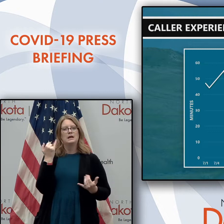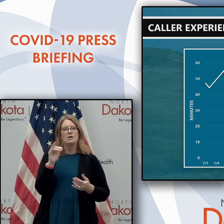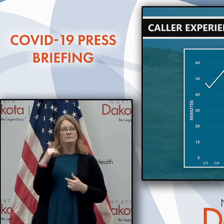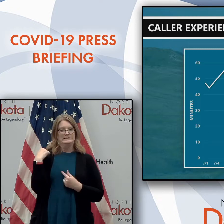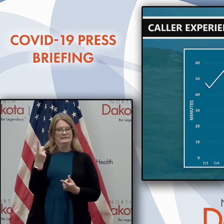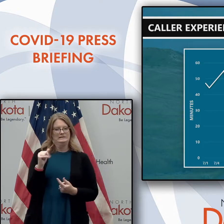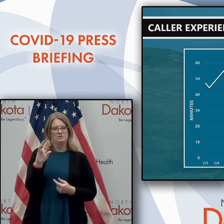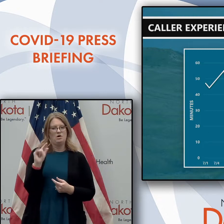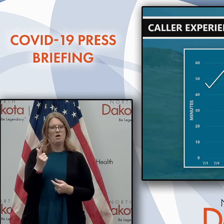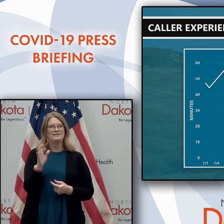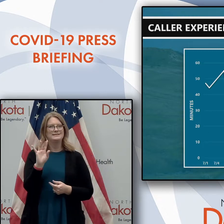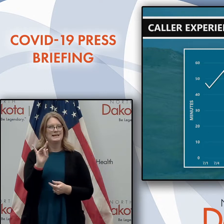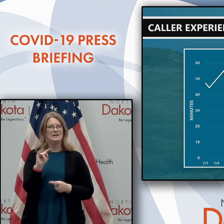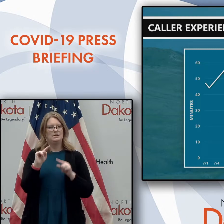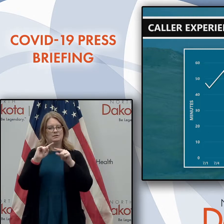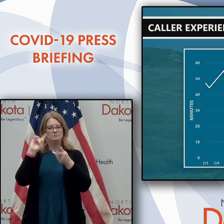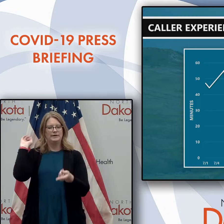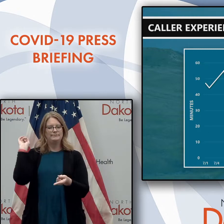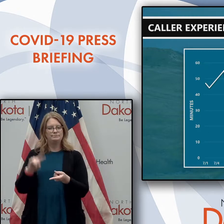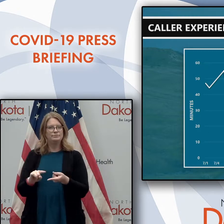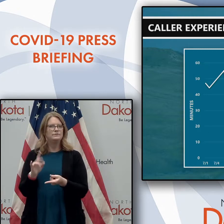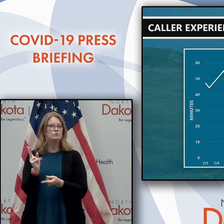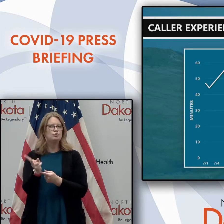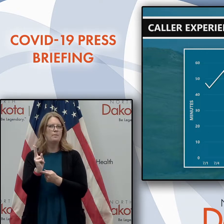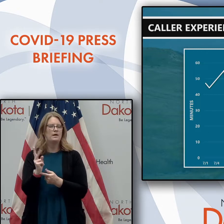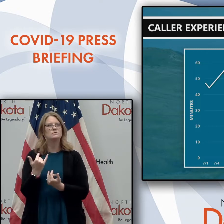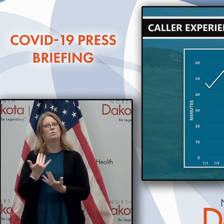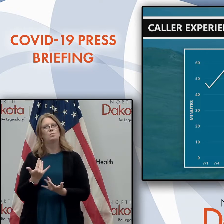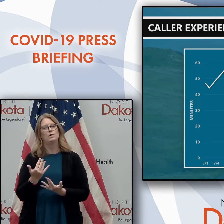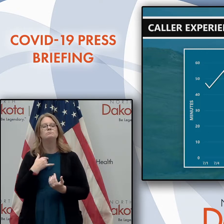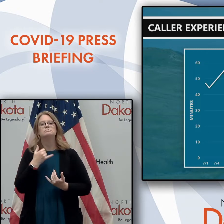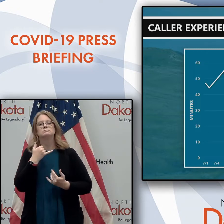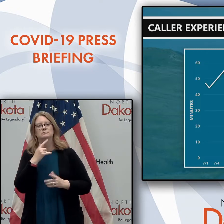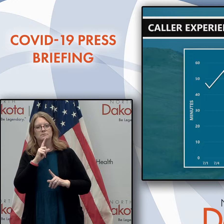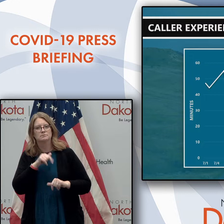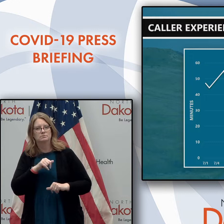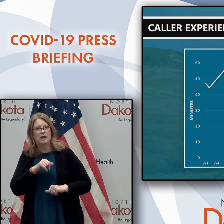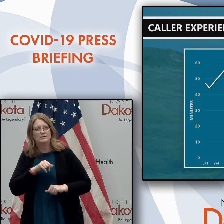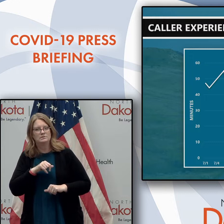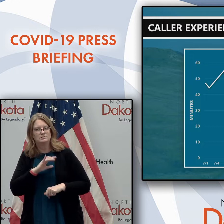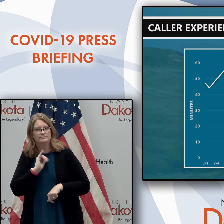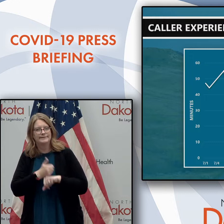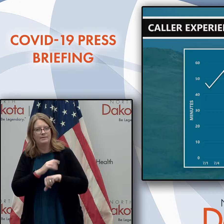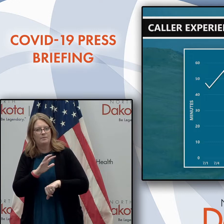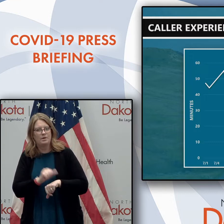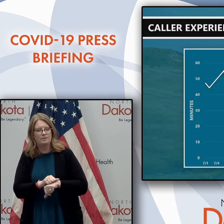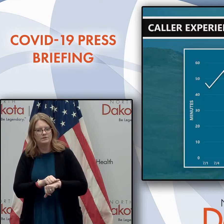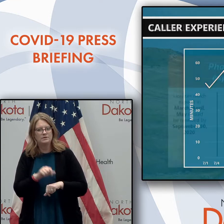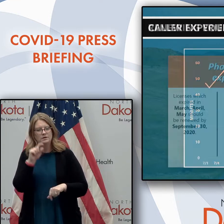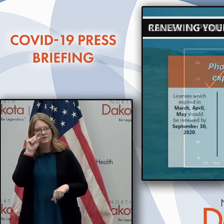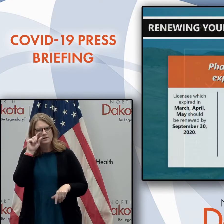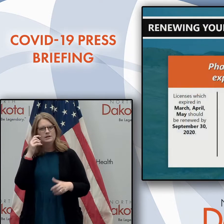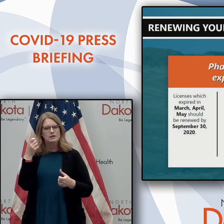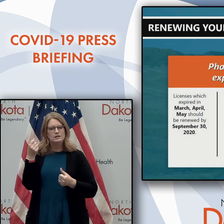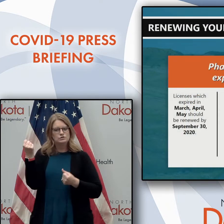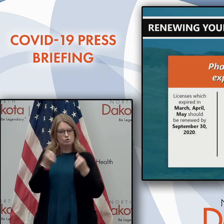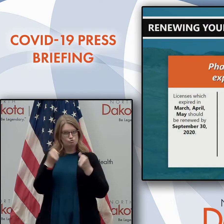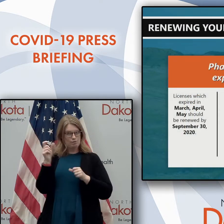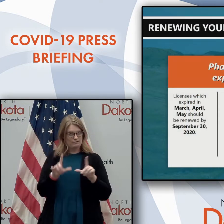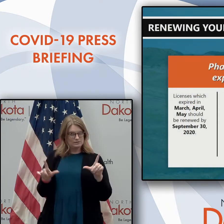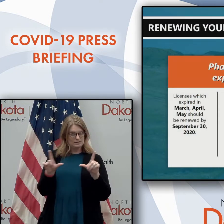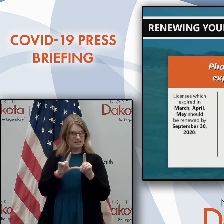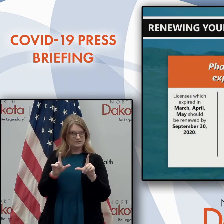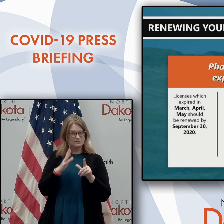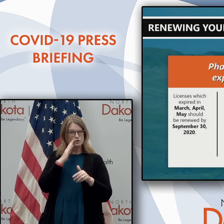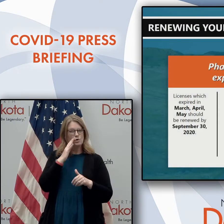reduced to less than 2 minutes. And again, as a reminder, for people that have got a driver's license by executive order last year,